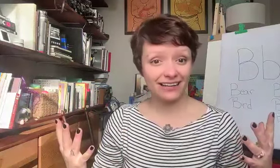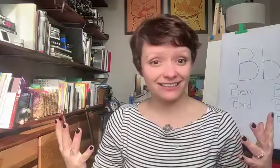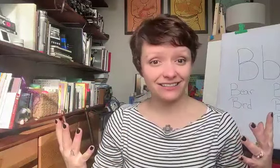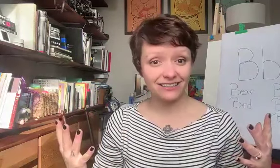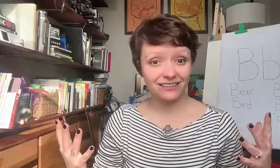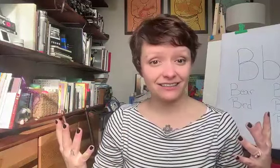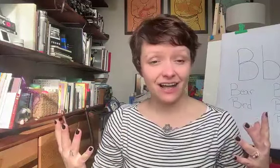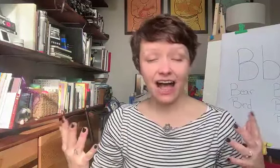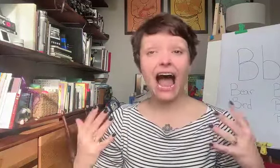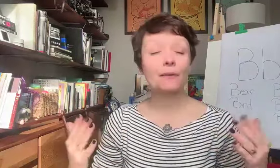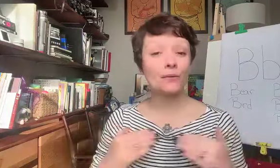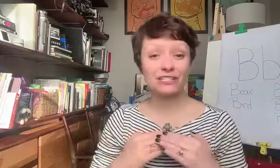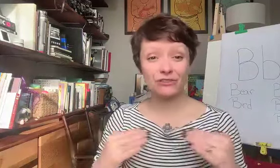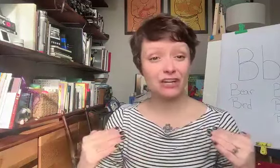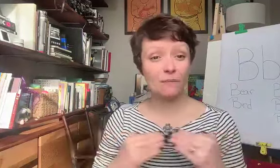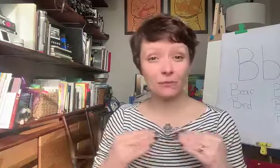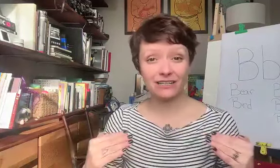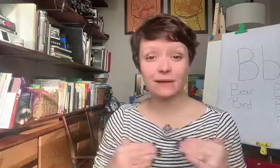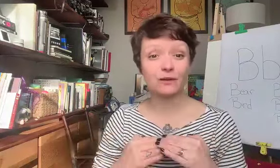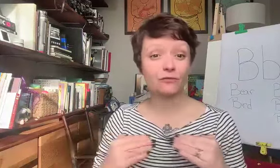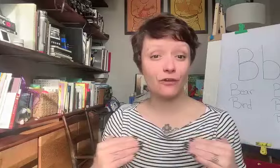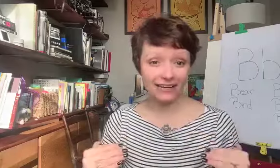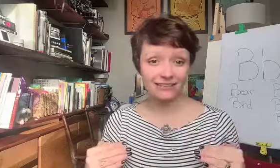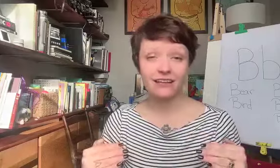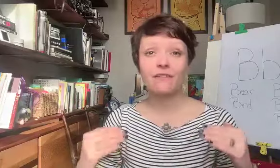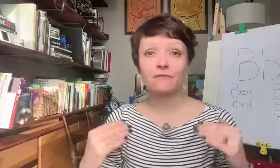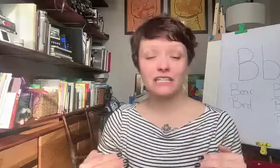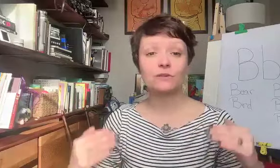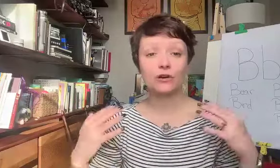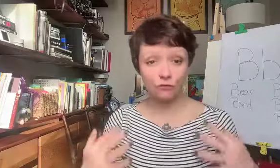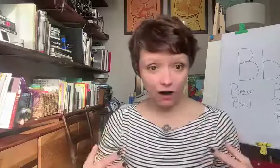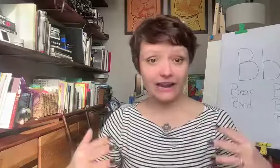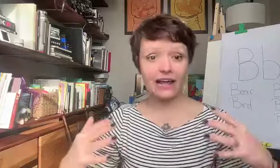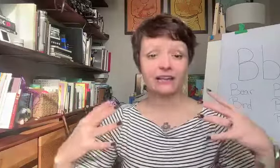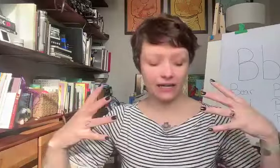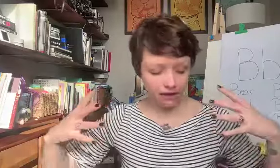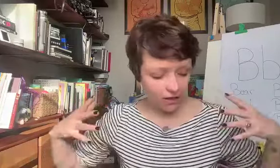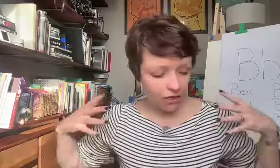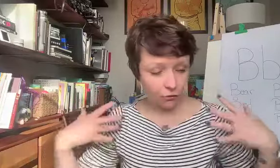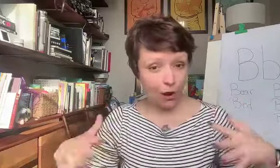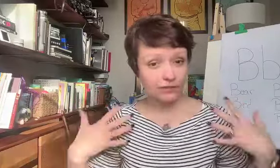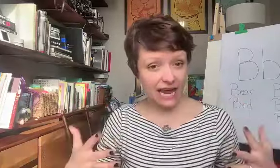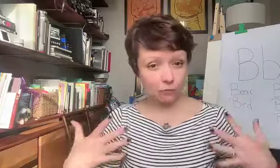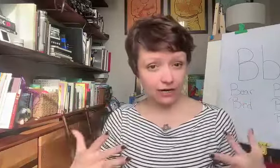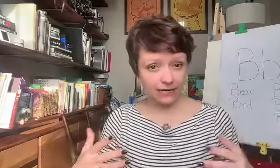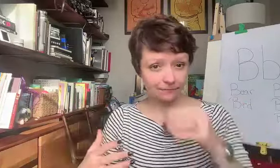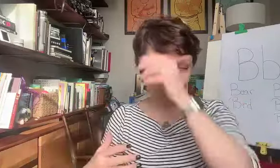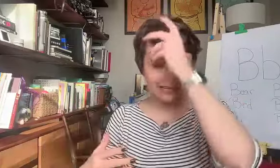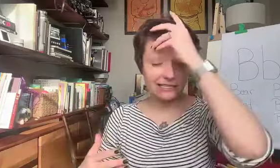it. I would always do this on my rug times on Fridays. This was our Friday, like throw down rug time. It's